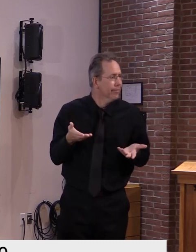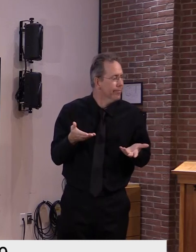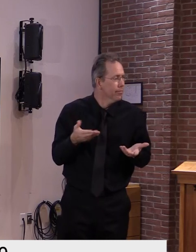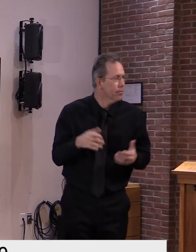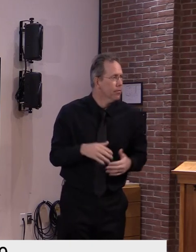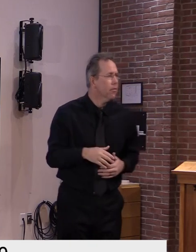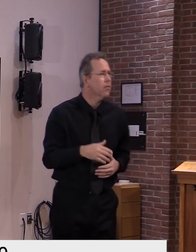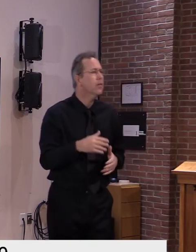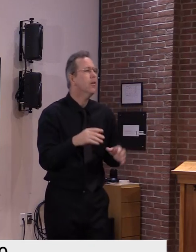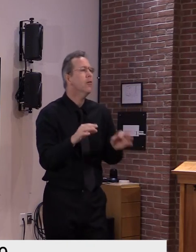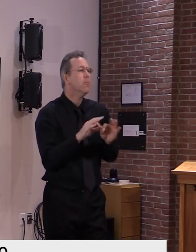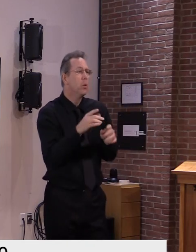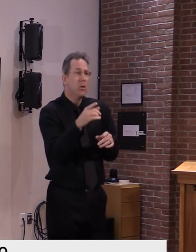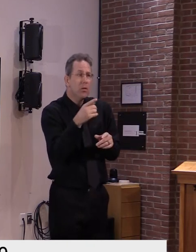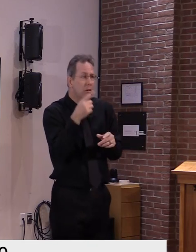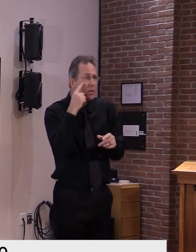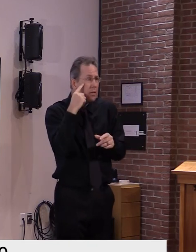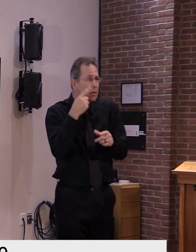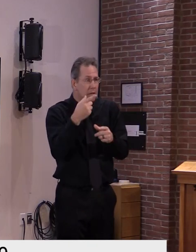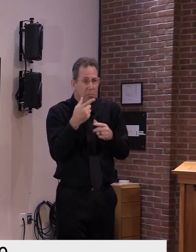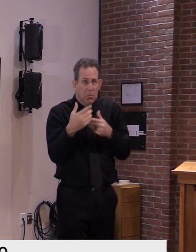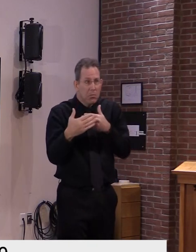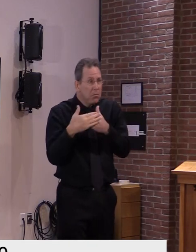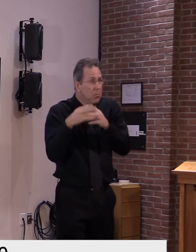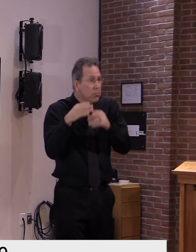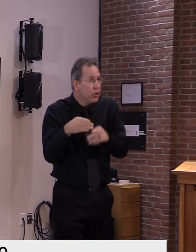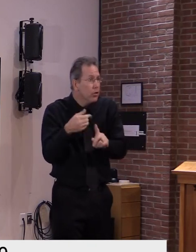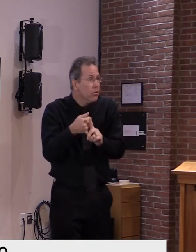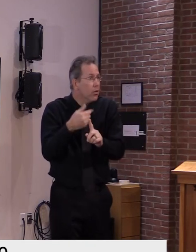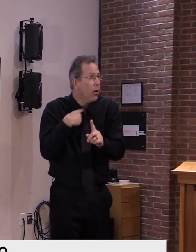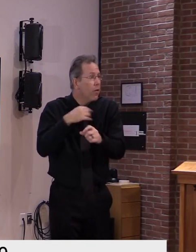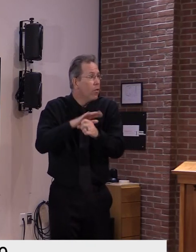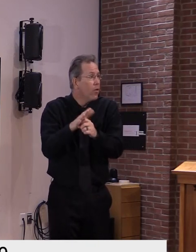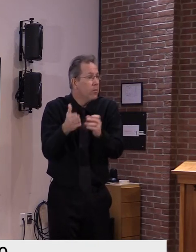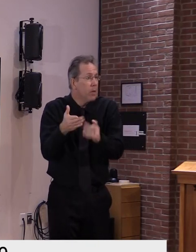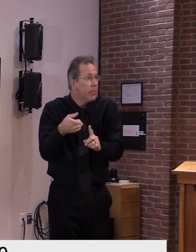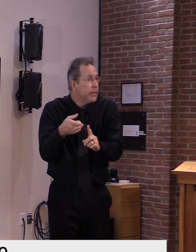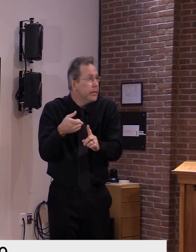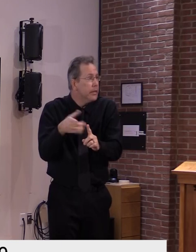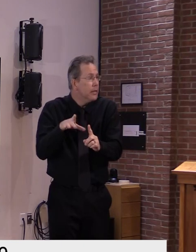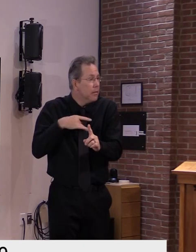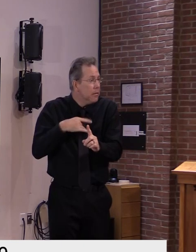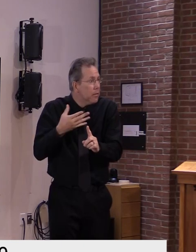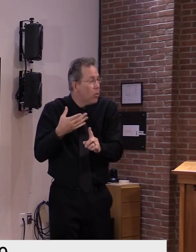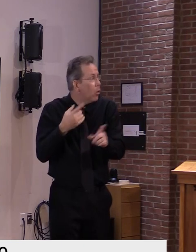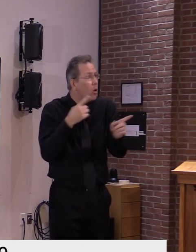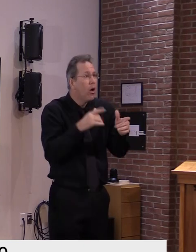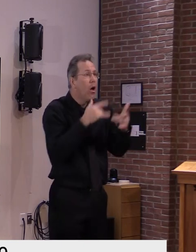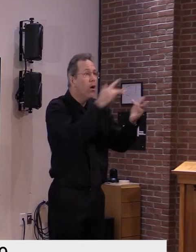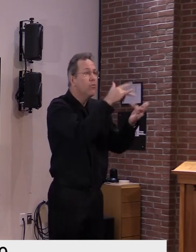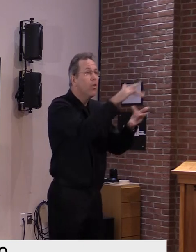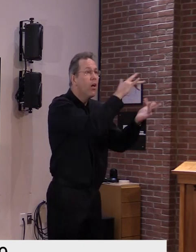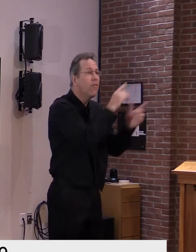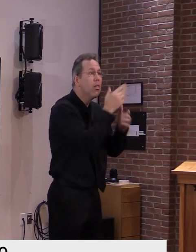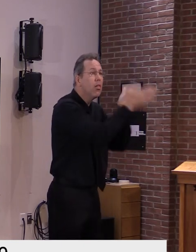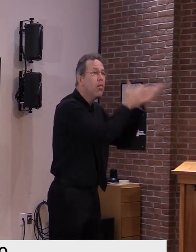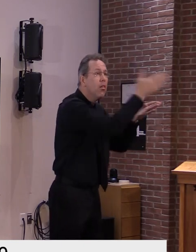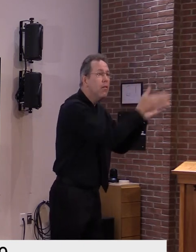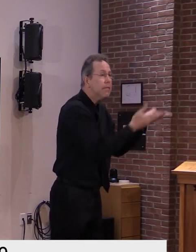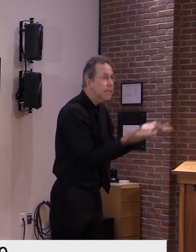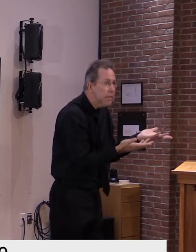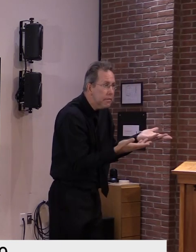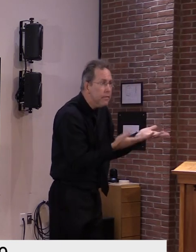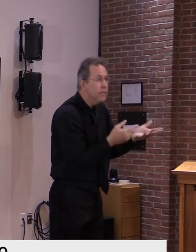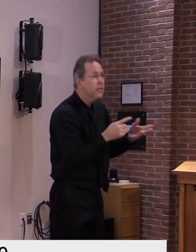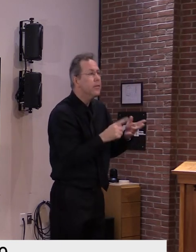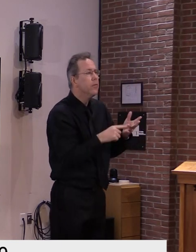have performed some travel and need to and would like to test to get out of quarantine, those are